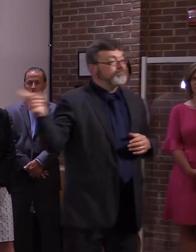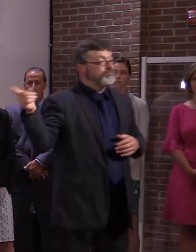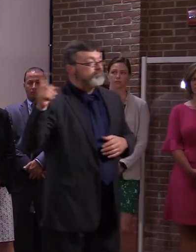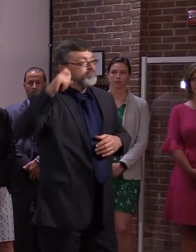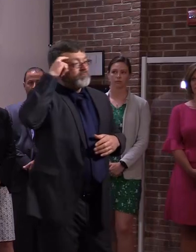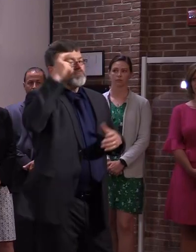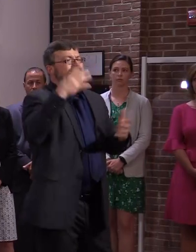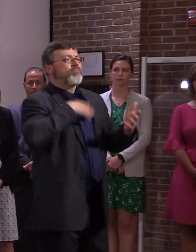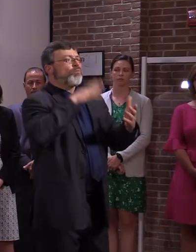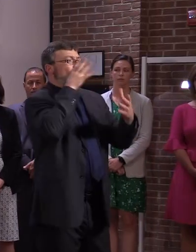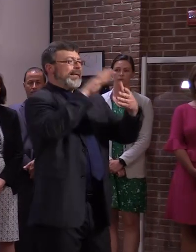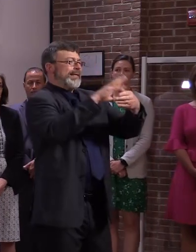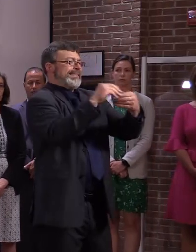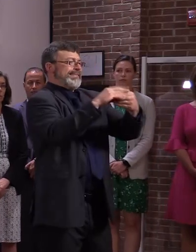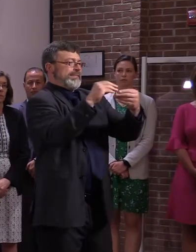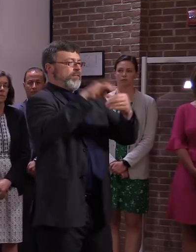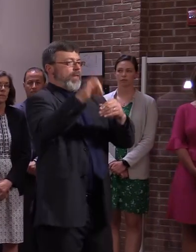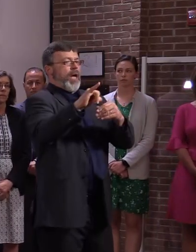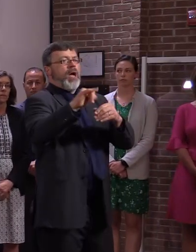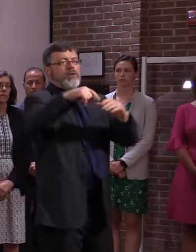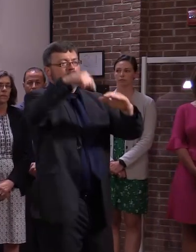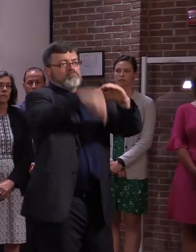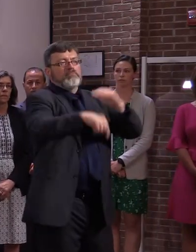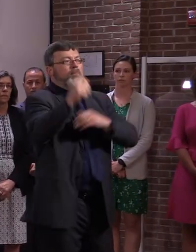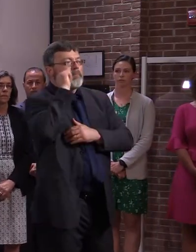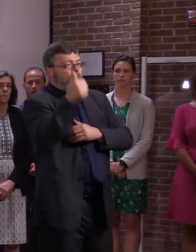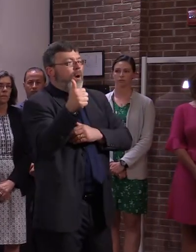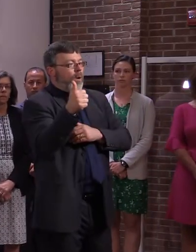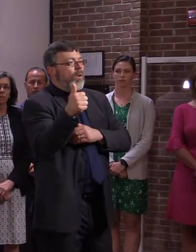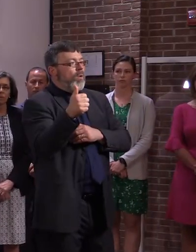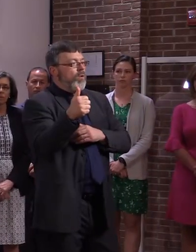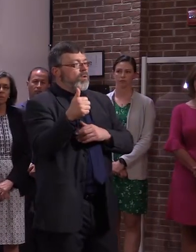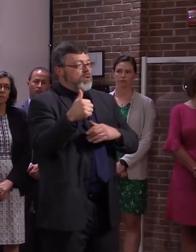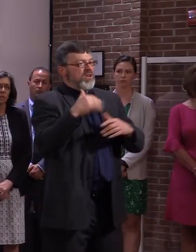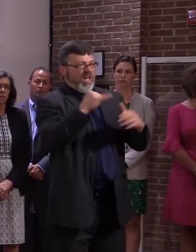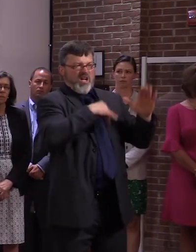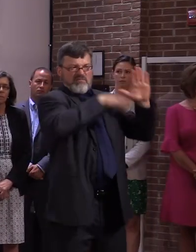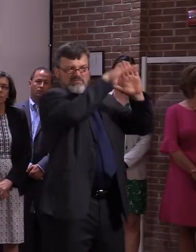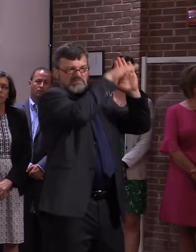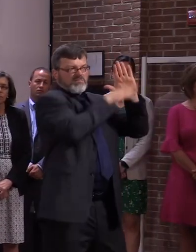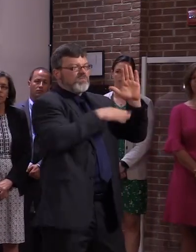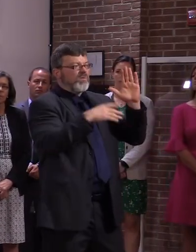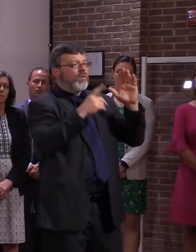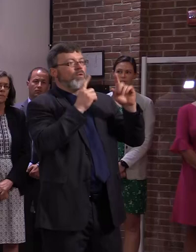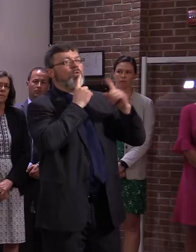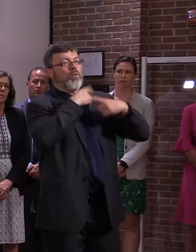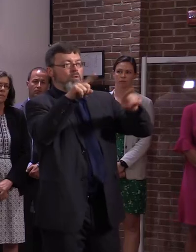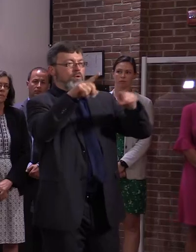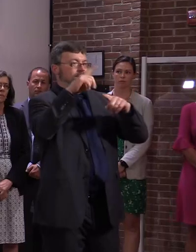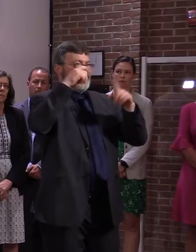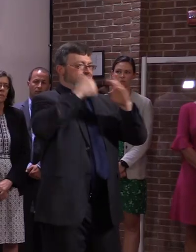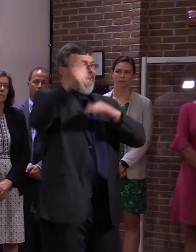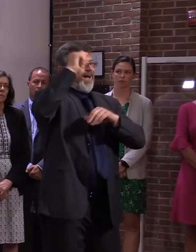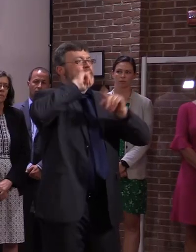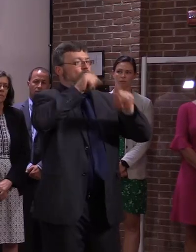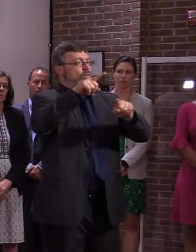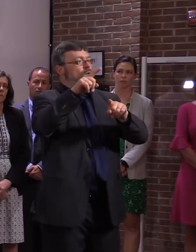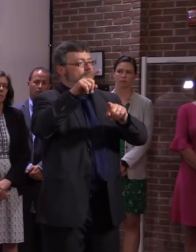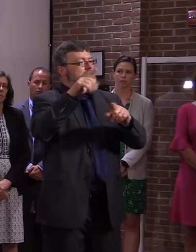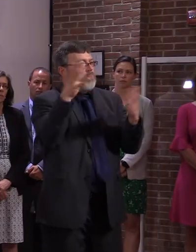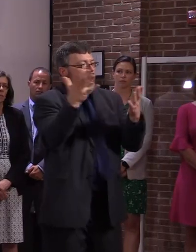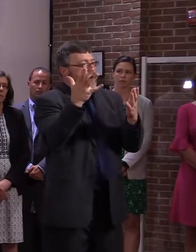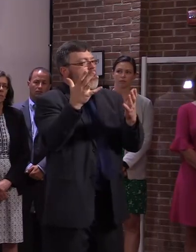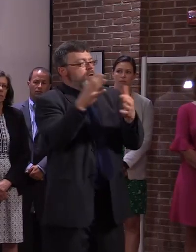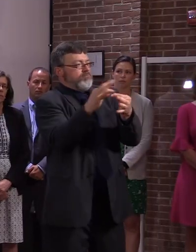tomorrow, but we're going to, I'm going to issue an executive order. Not, you know, the state of emergency will be over. Executive order to fill